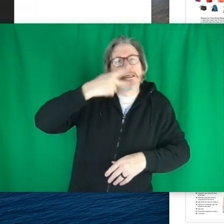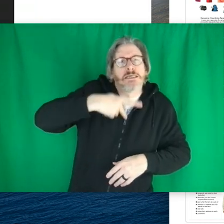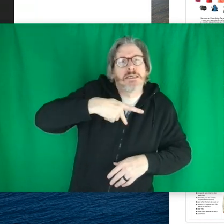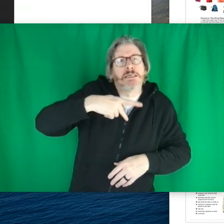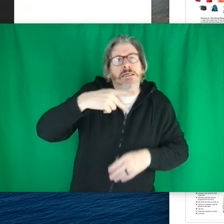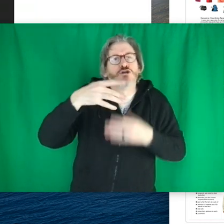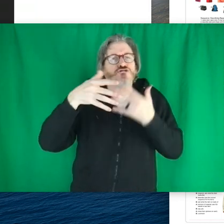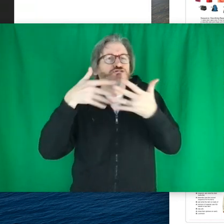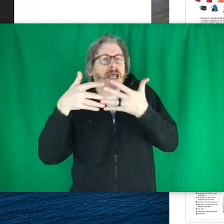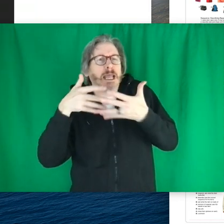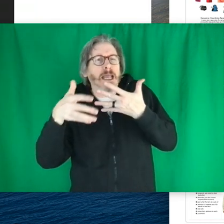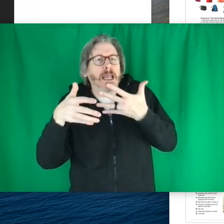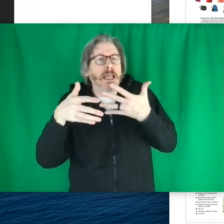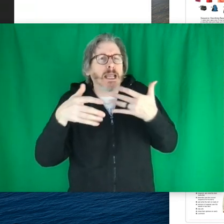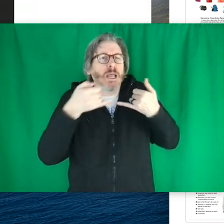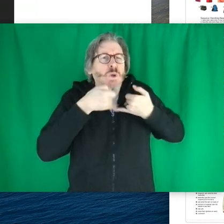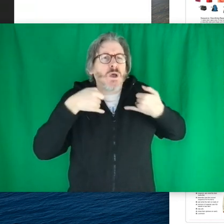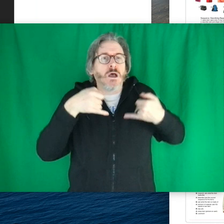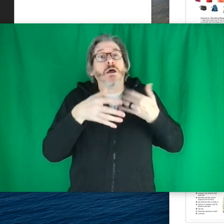Thank you.